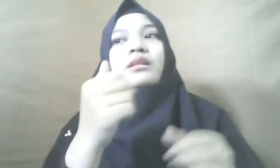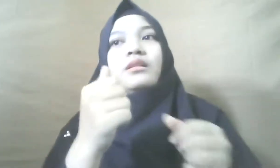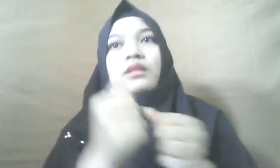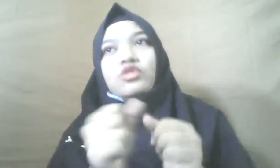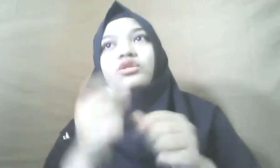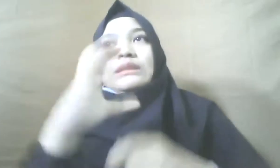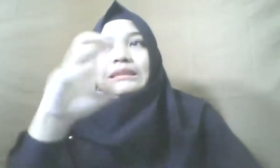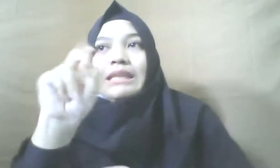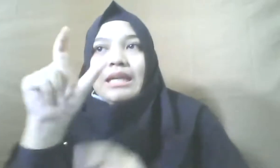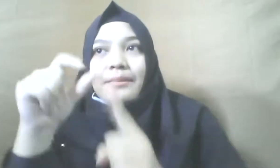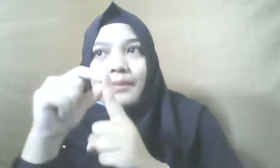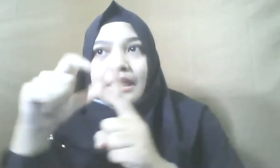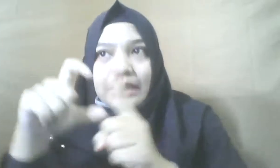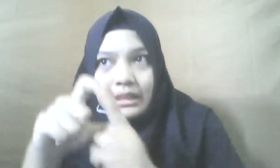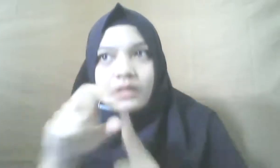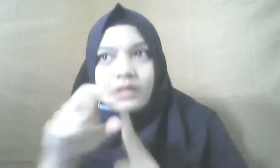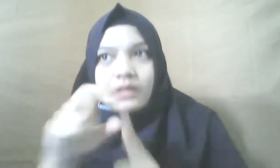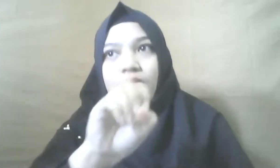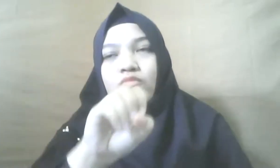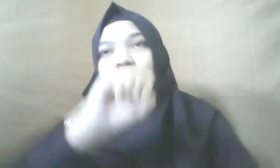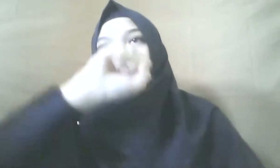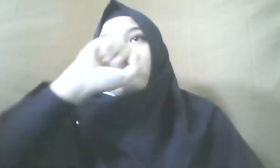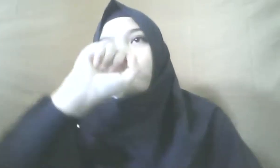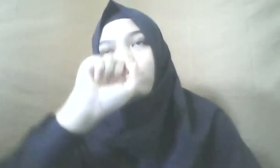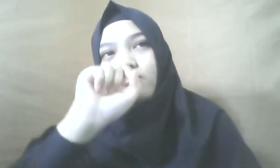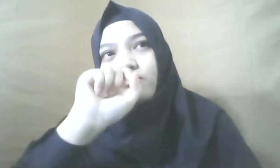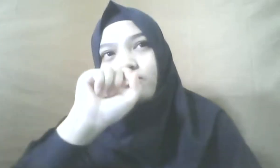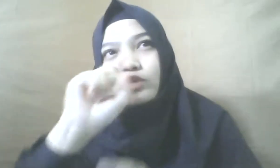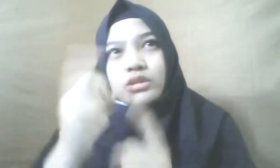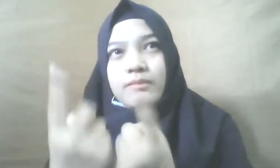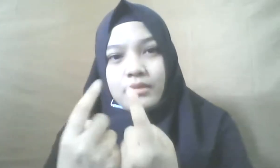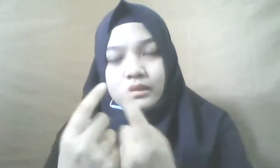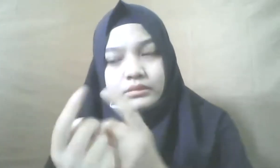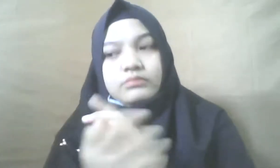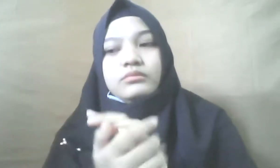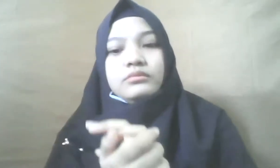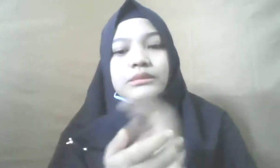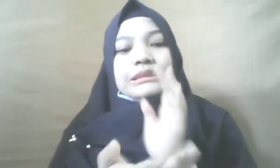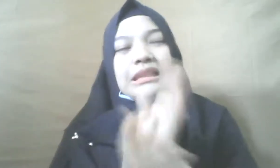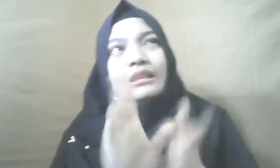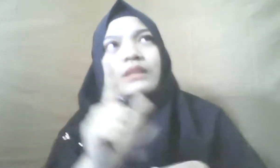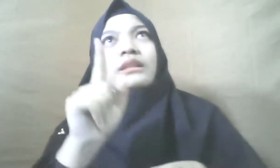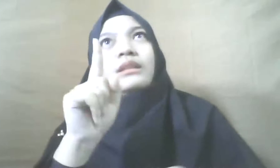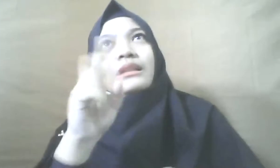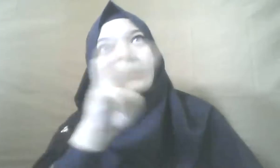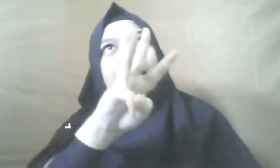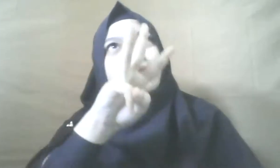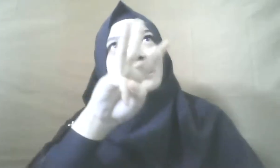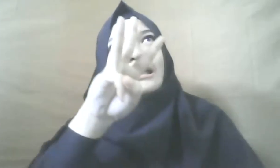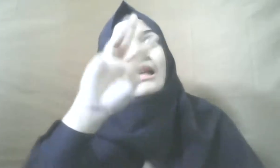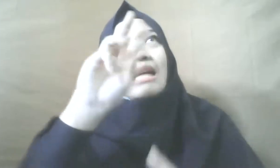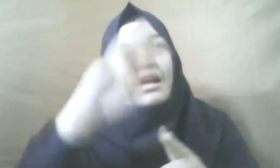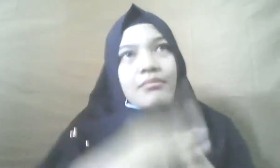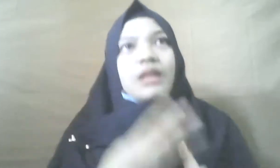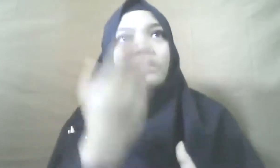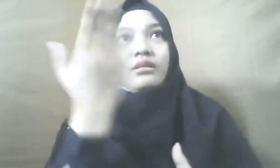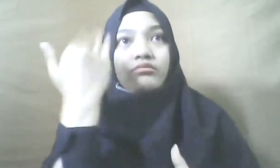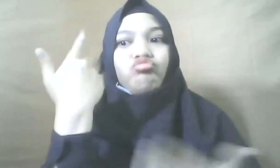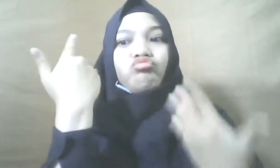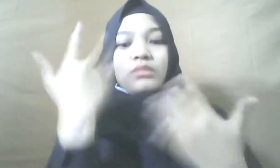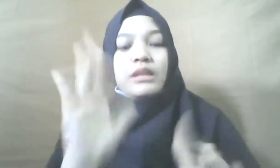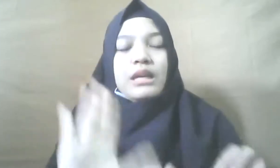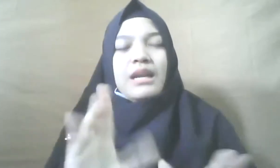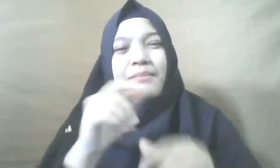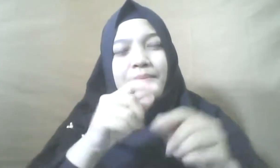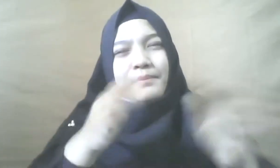2011. And also recently, about 3 months ago, Indonesian government also introduced government regulation,